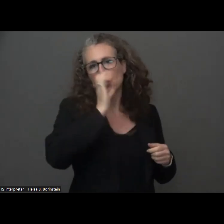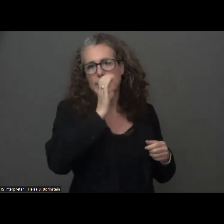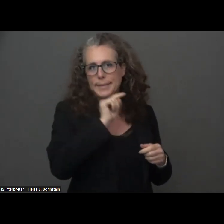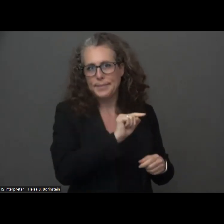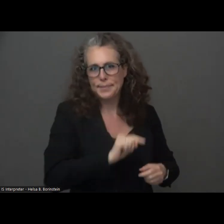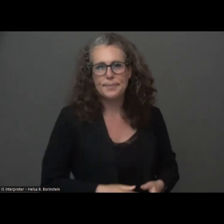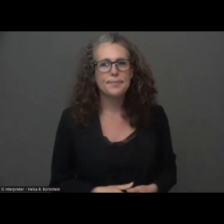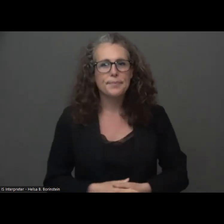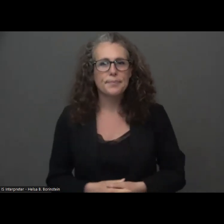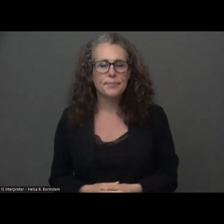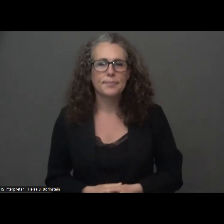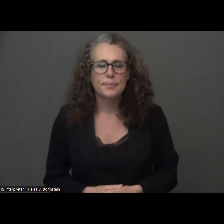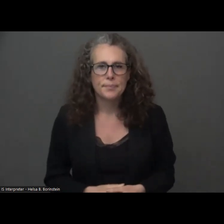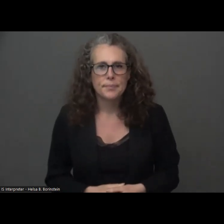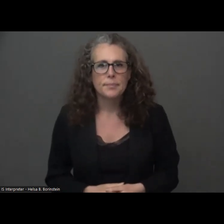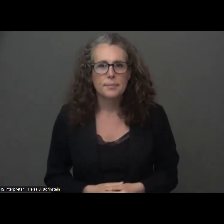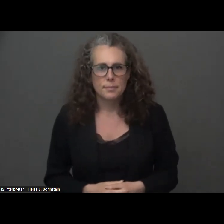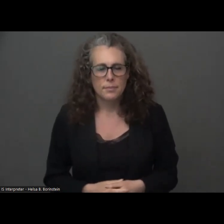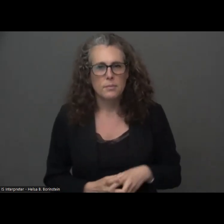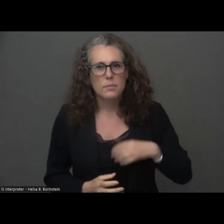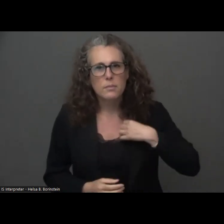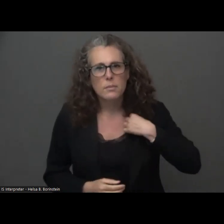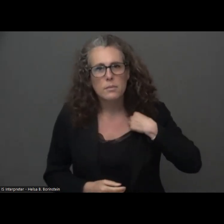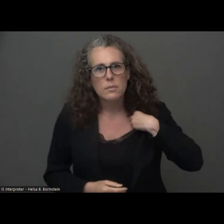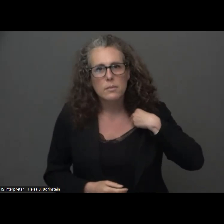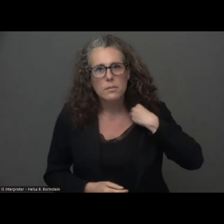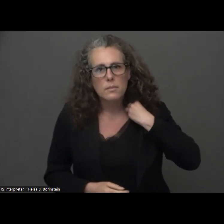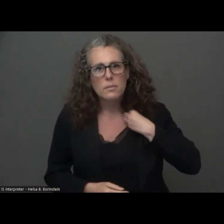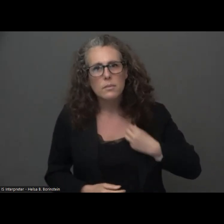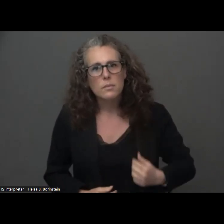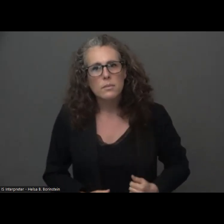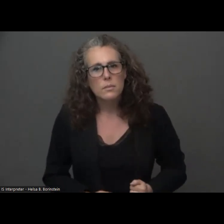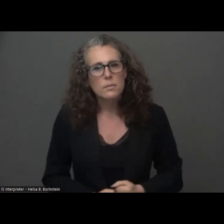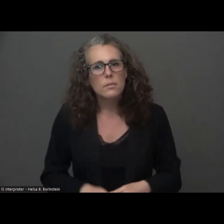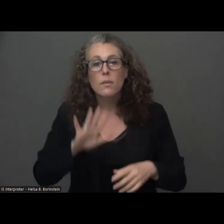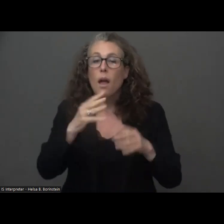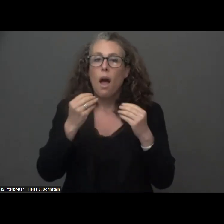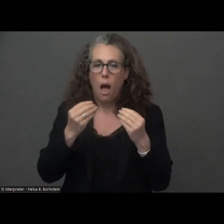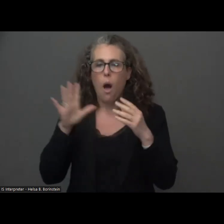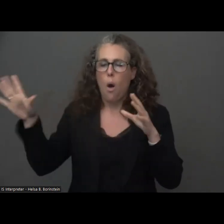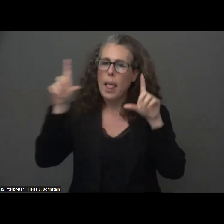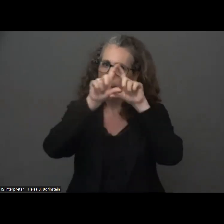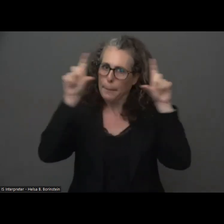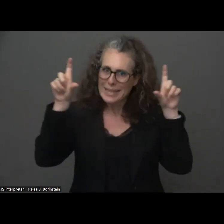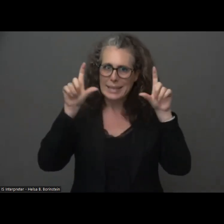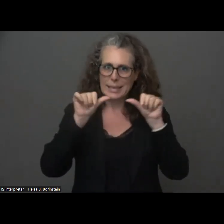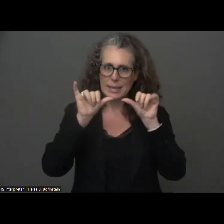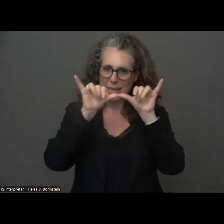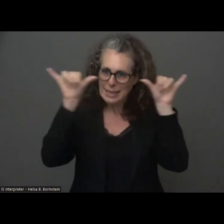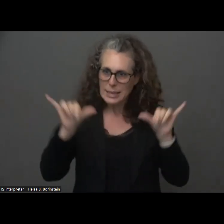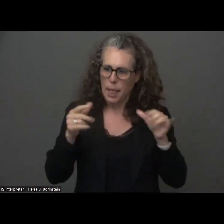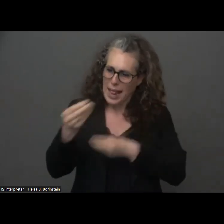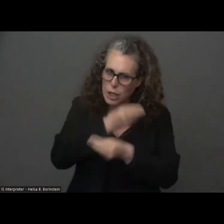And so we took in our contract sorghum farming through a commercial model that is economically viable for